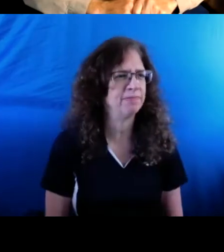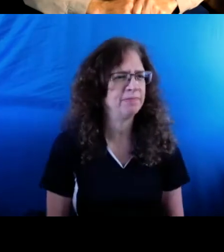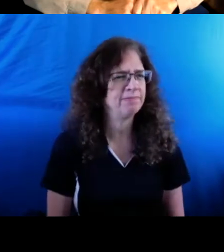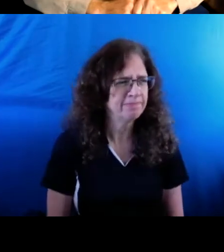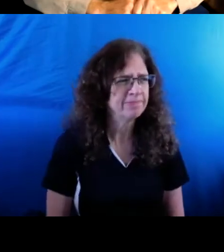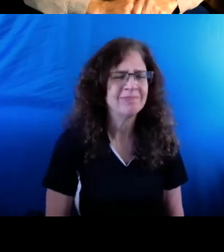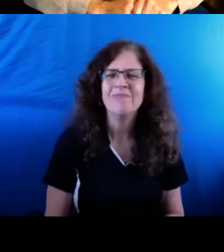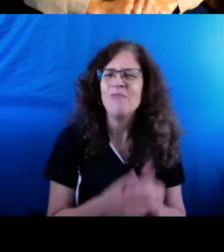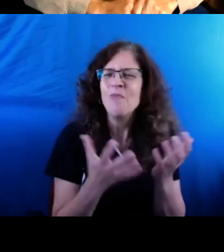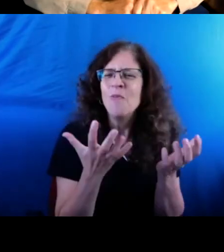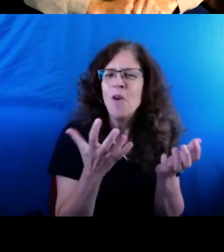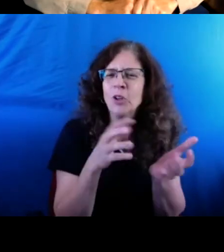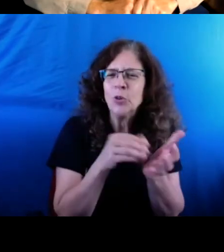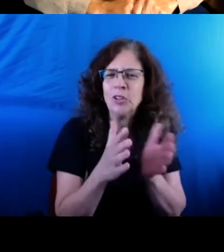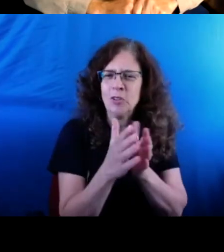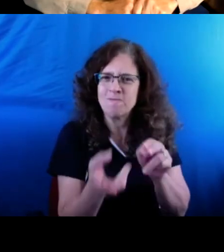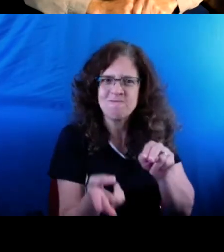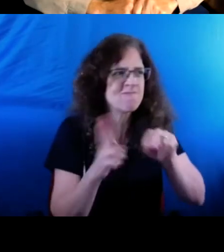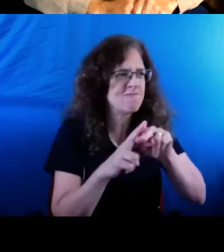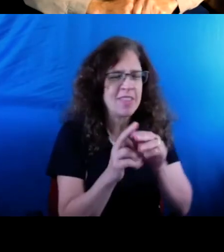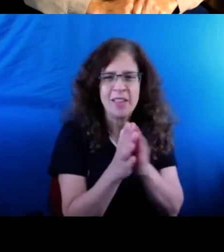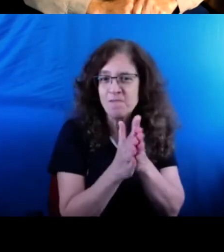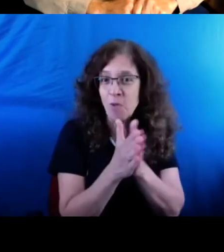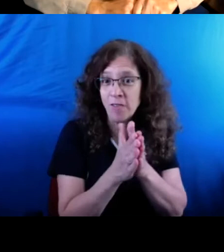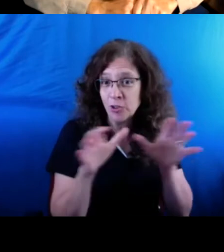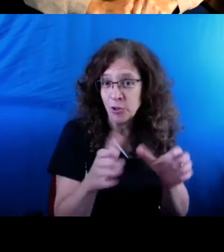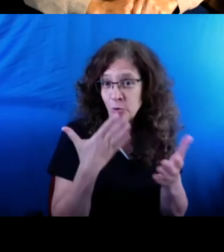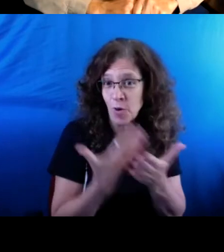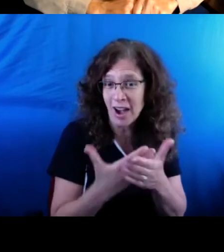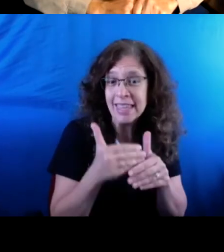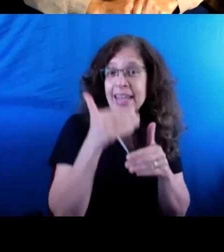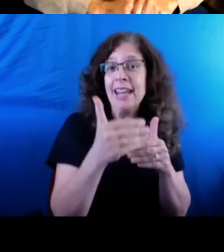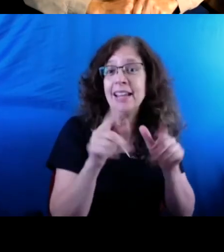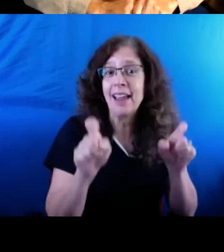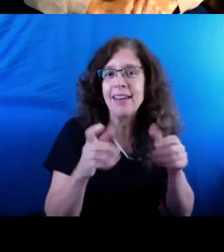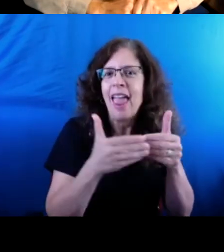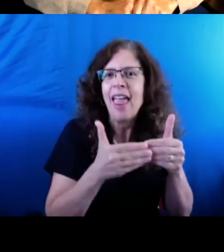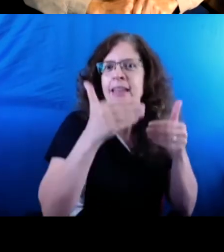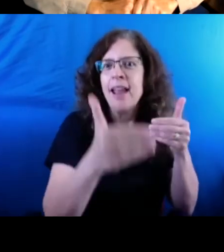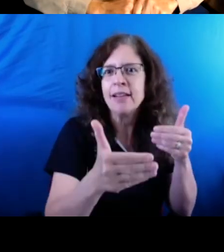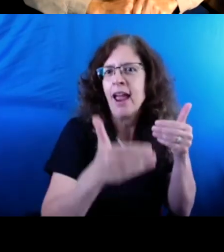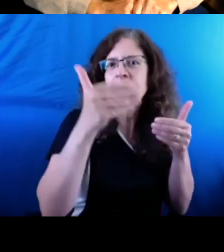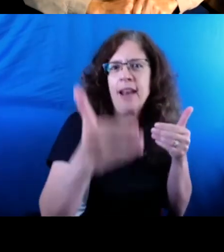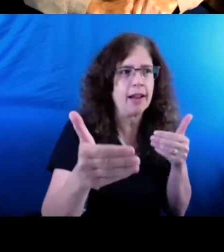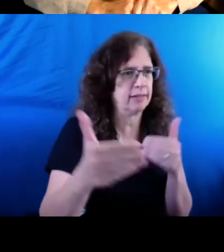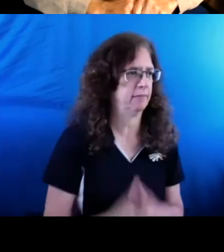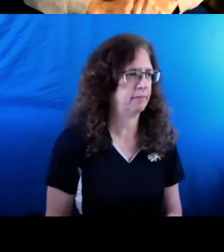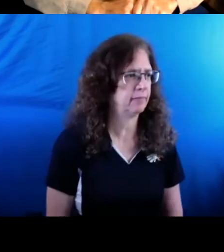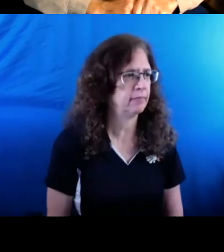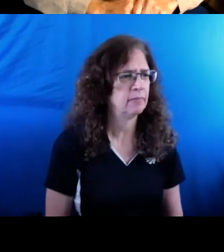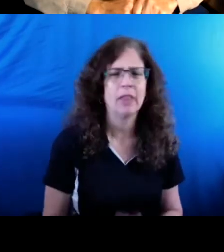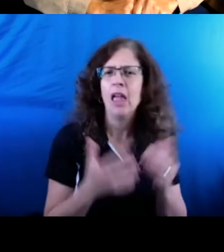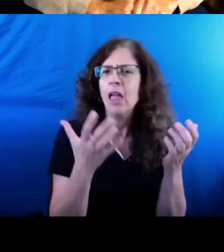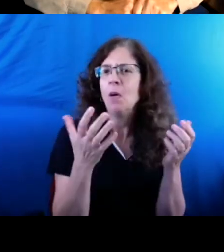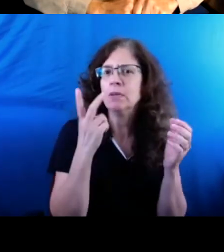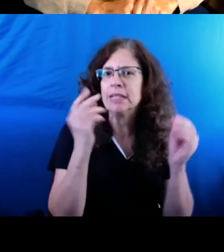The goal on the current project, wanting students to increase motivation, doing well for the next test and the next